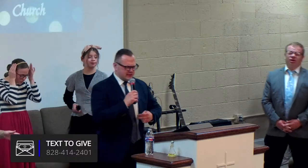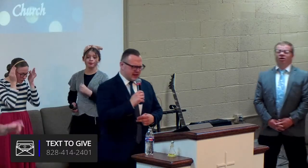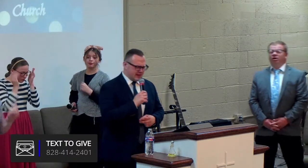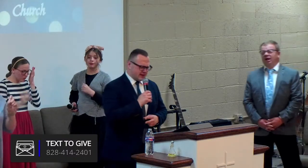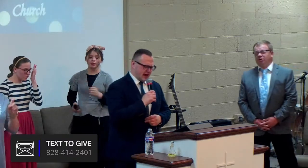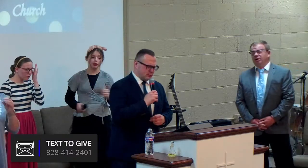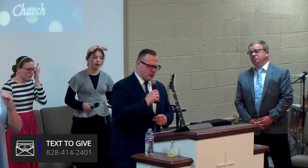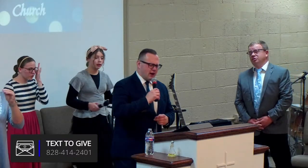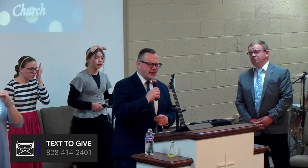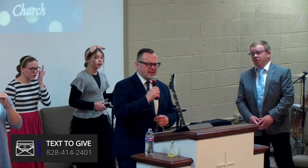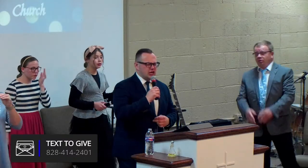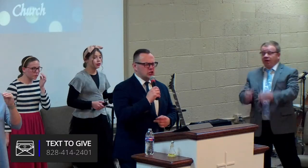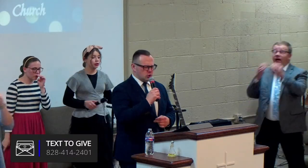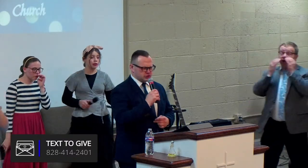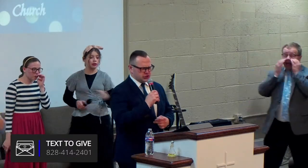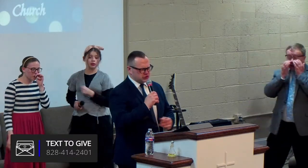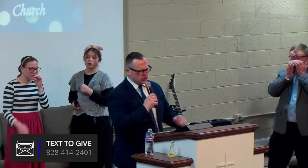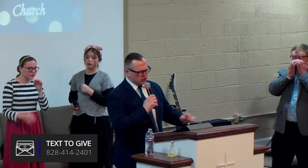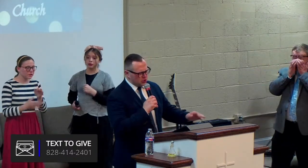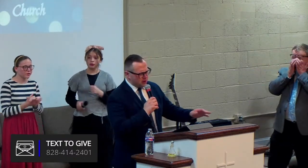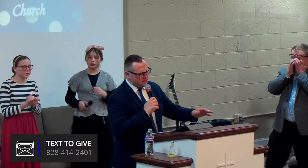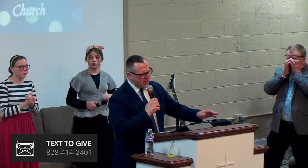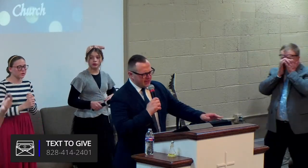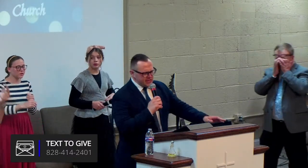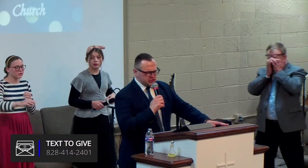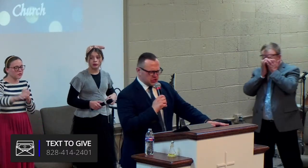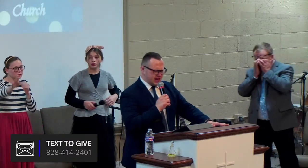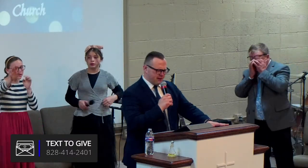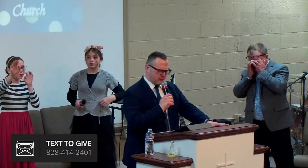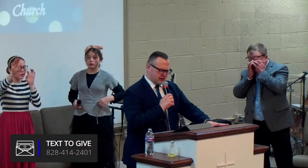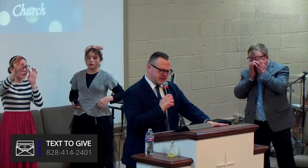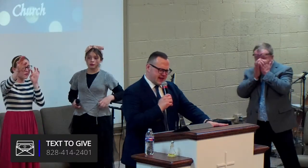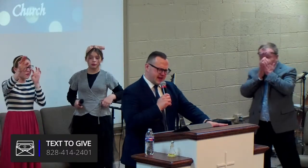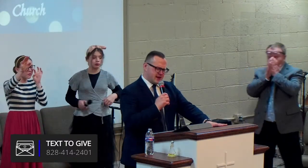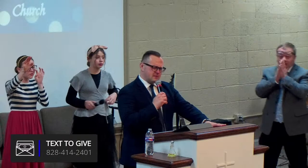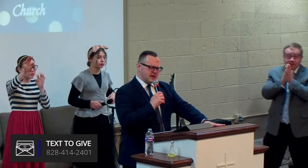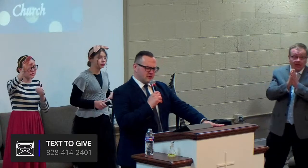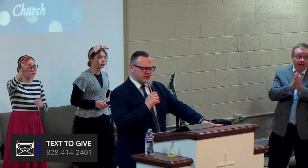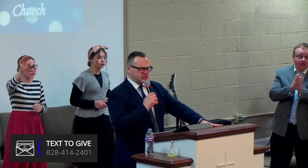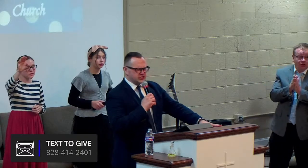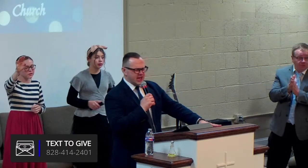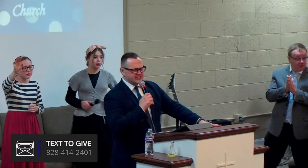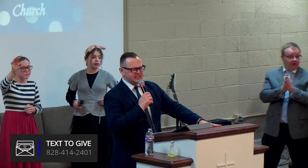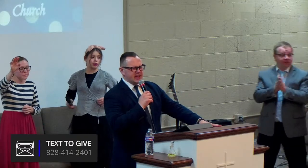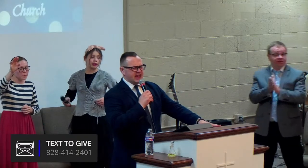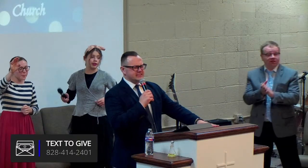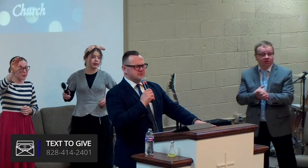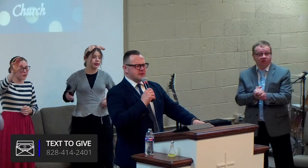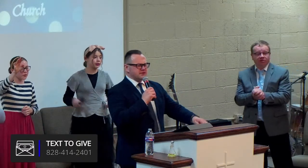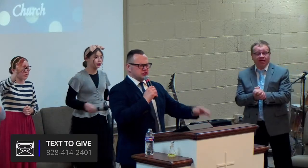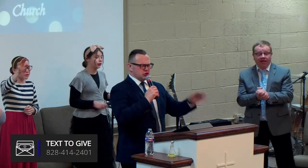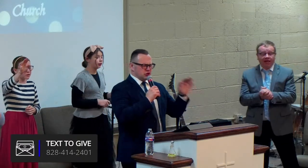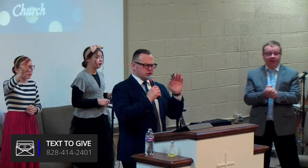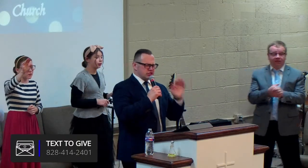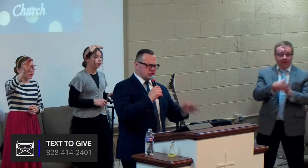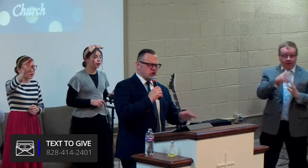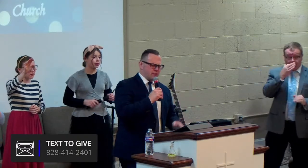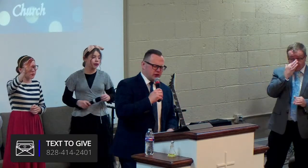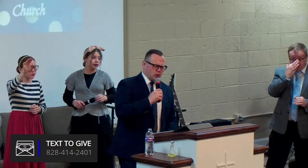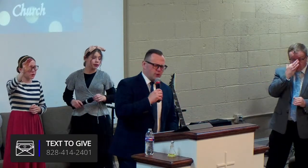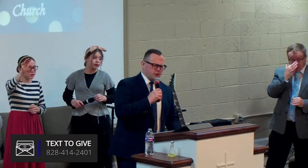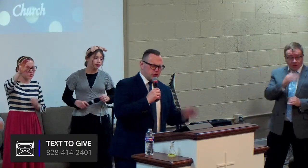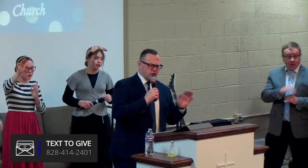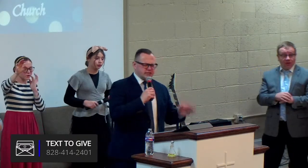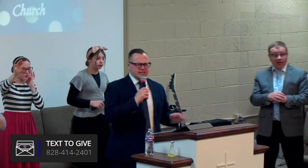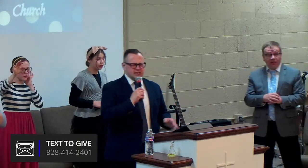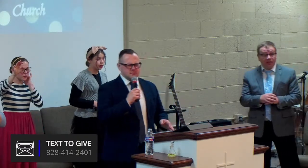every day, God. We want to get closer to you each and every day. We just ask tonight that you use this offering,